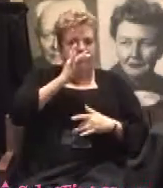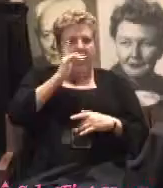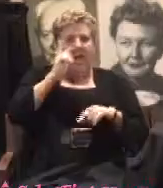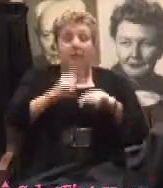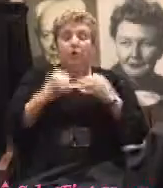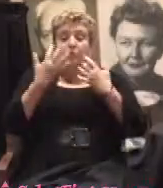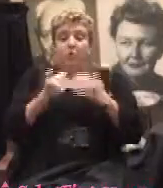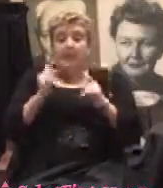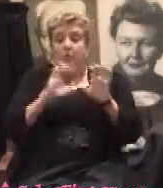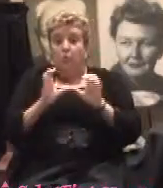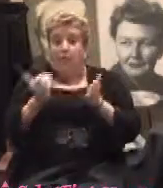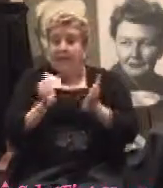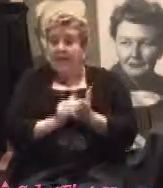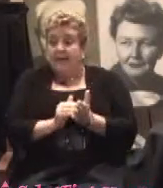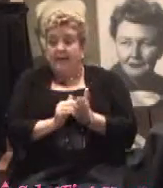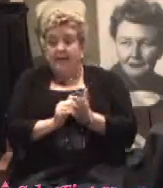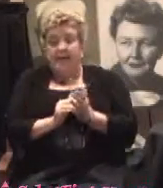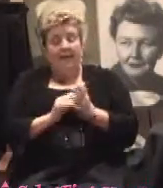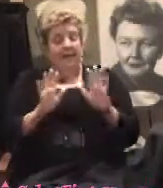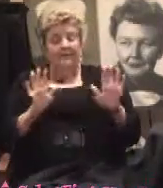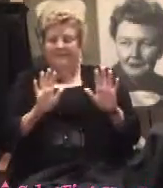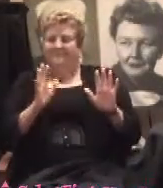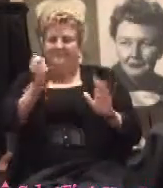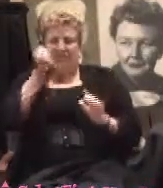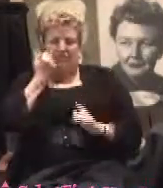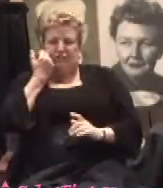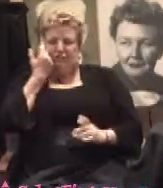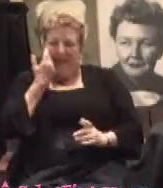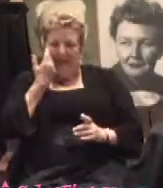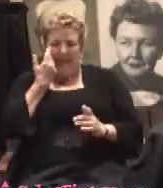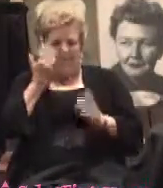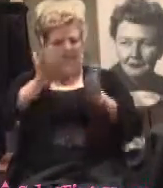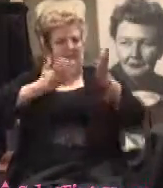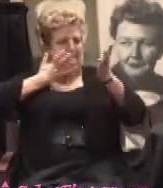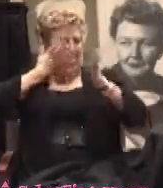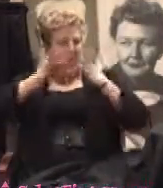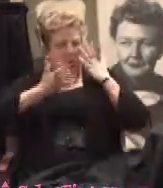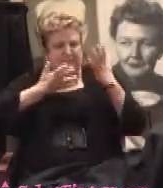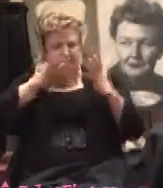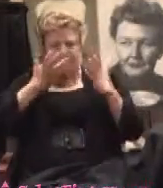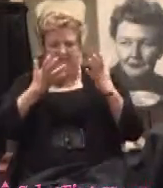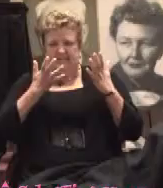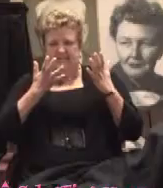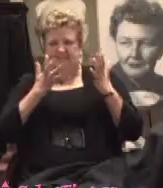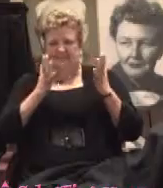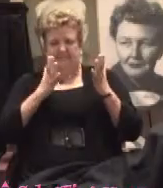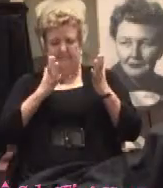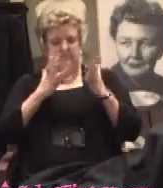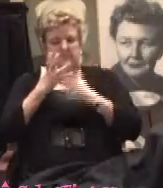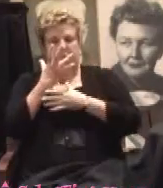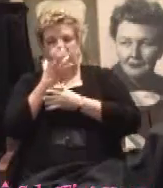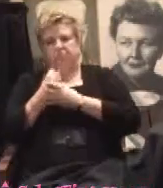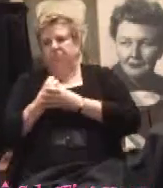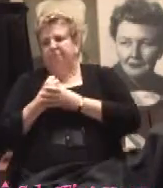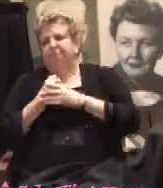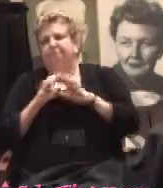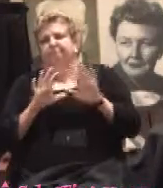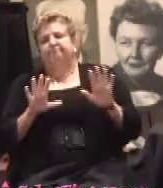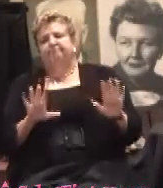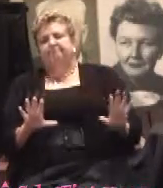But what happened, the shame and the embarrassment and just the humiliation of that night, coupled with what